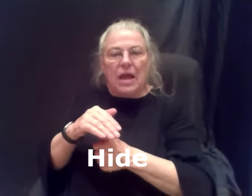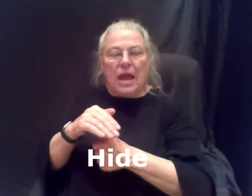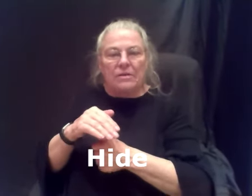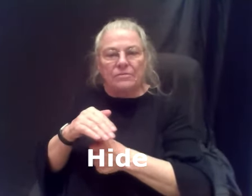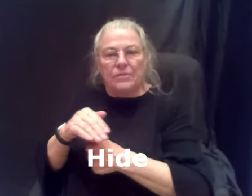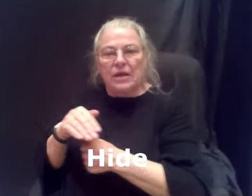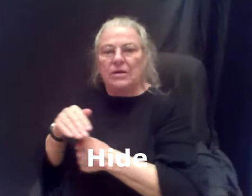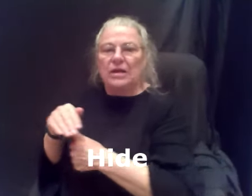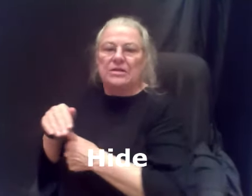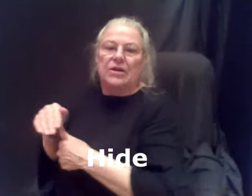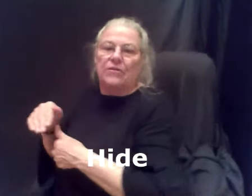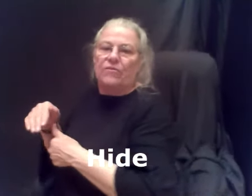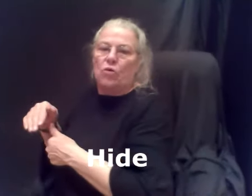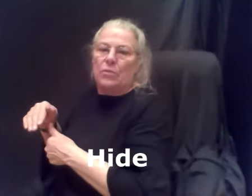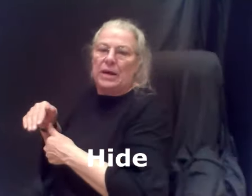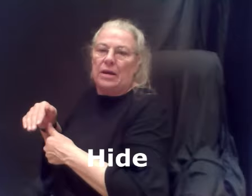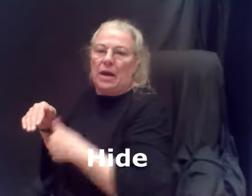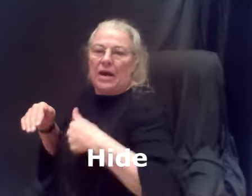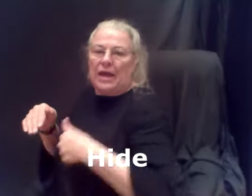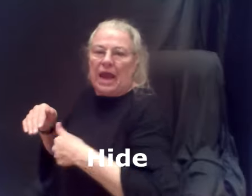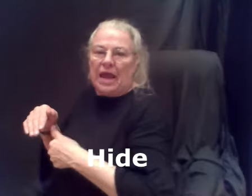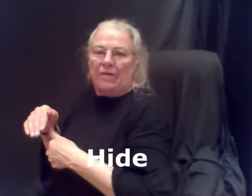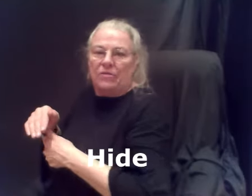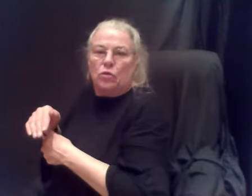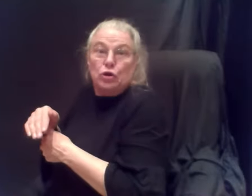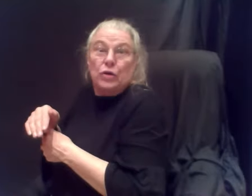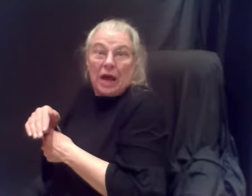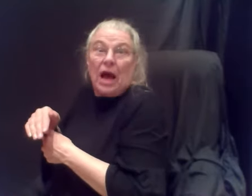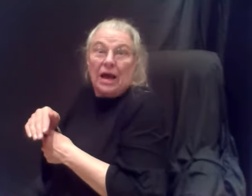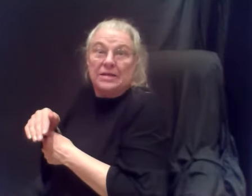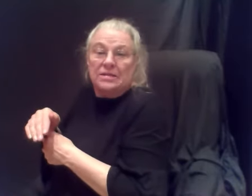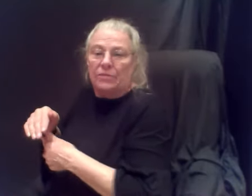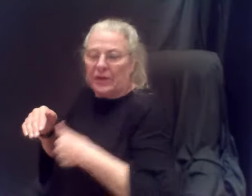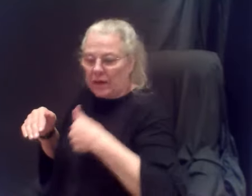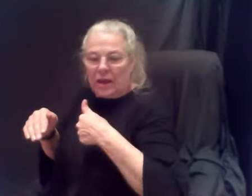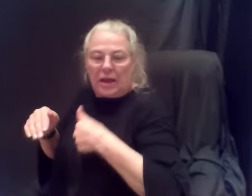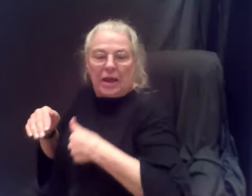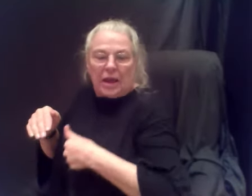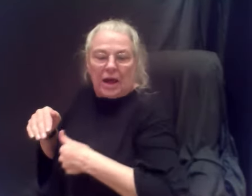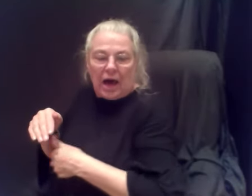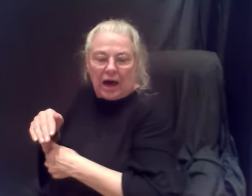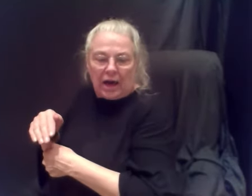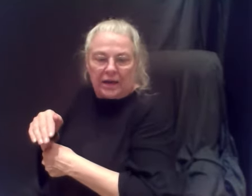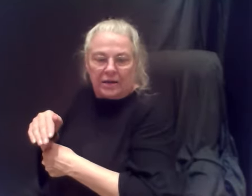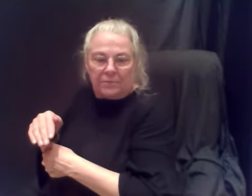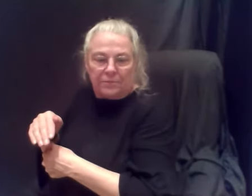and it's like you're forming a cave in which you can hide something. Hide.